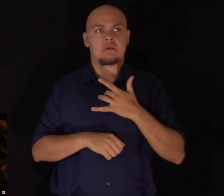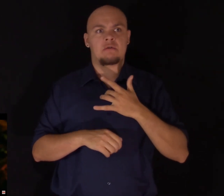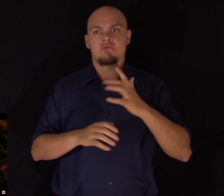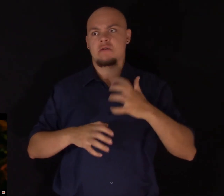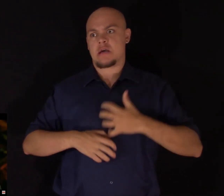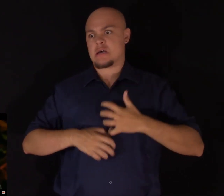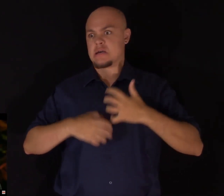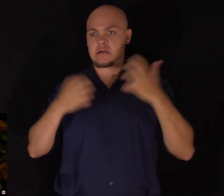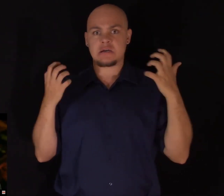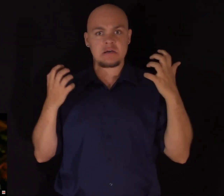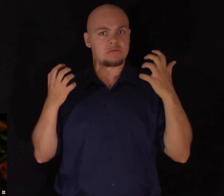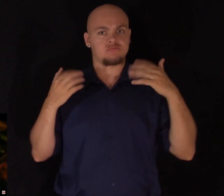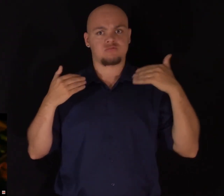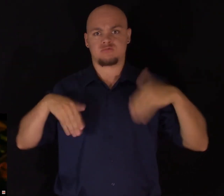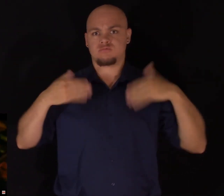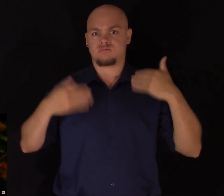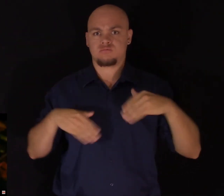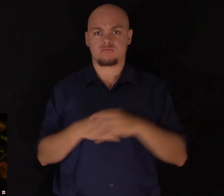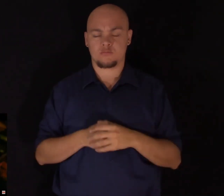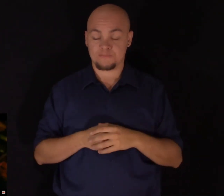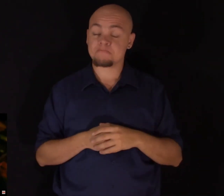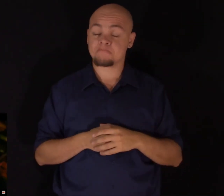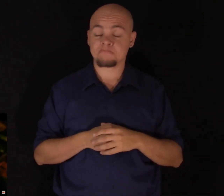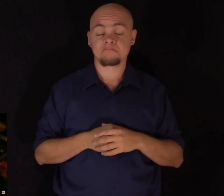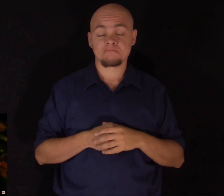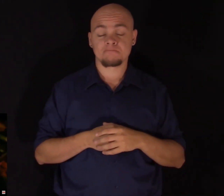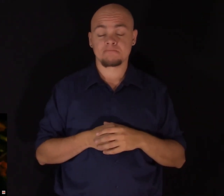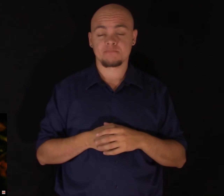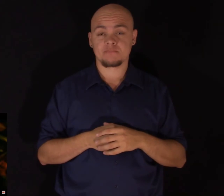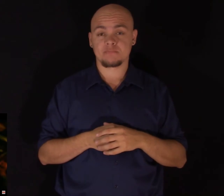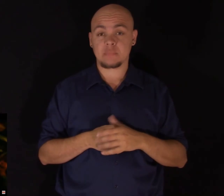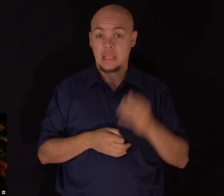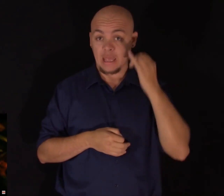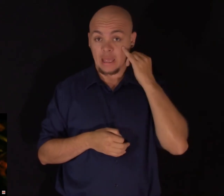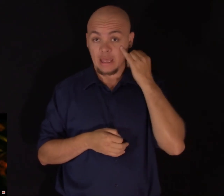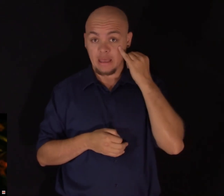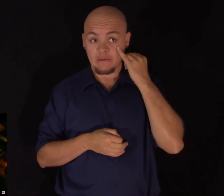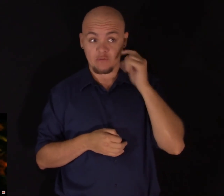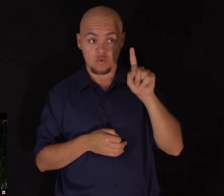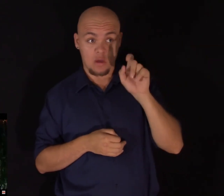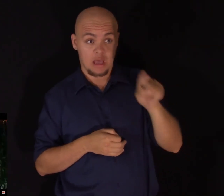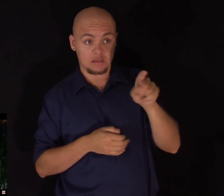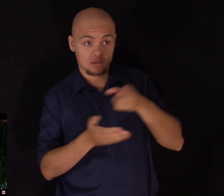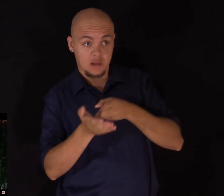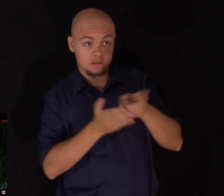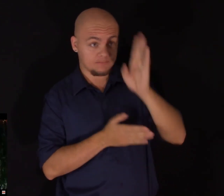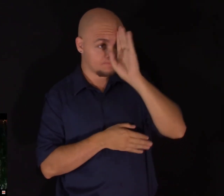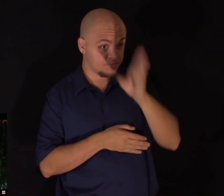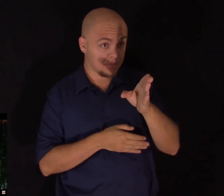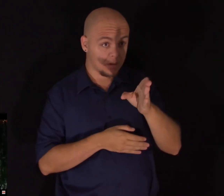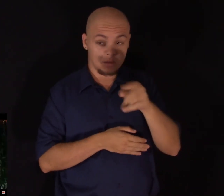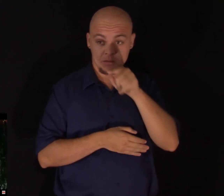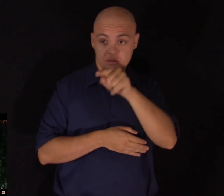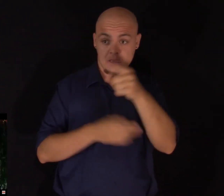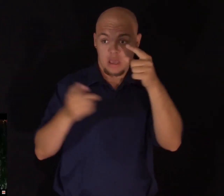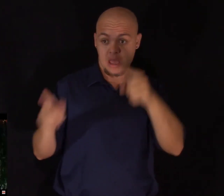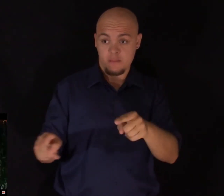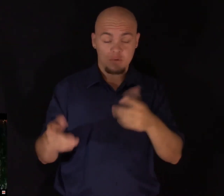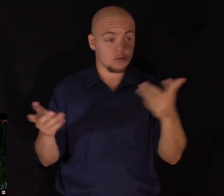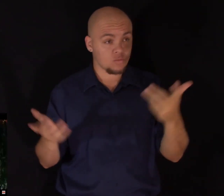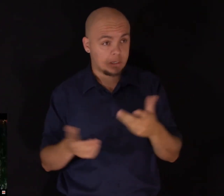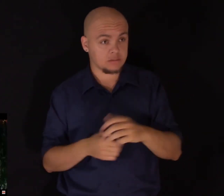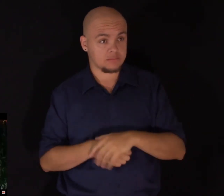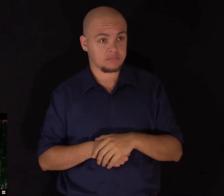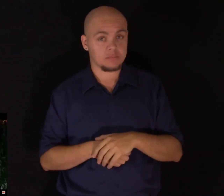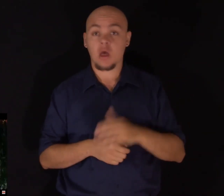flashes. They'll be infuriated throughout the entire course of the interview. And if you ask someone honest, what should happen to whoever did forge those checks?